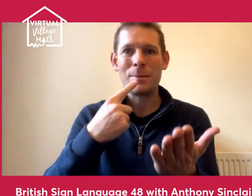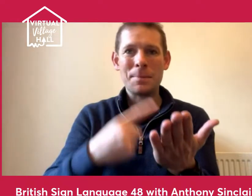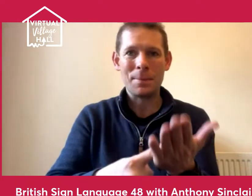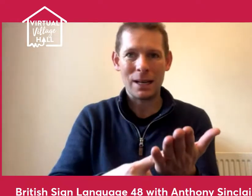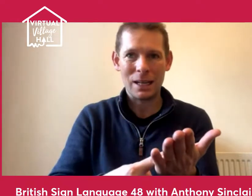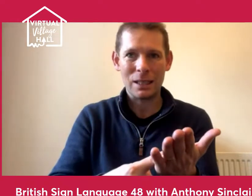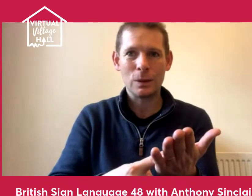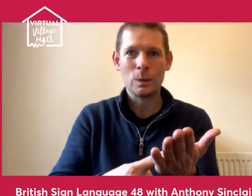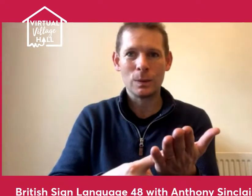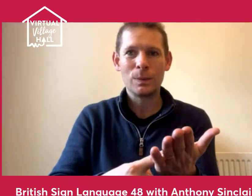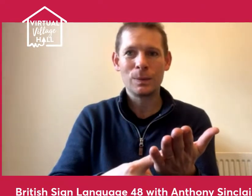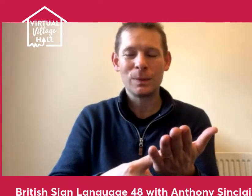and £5,